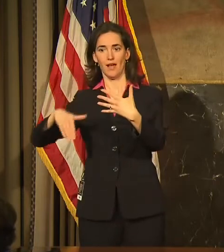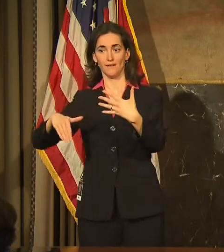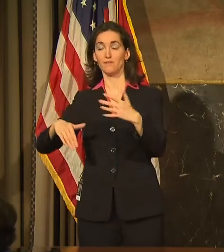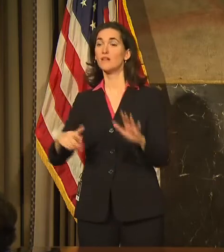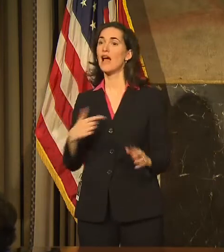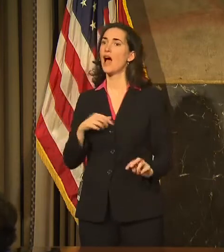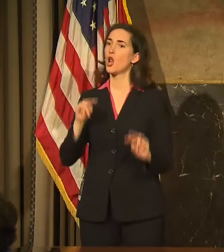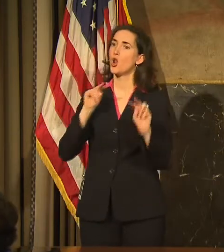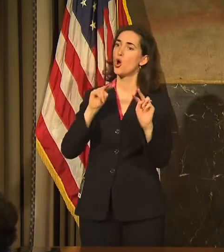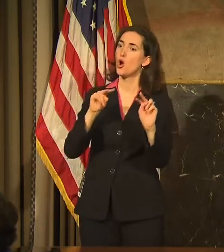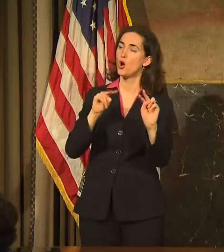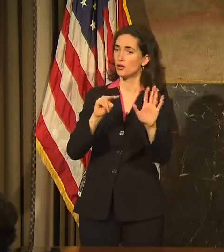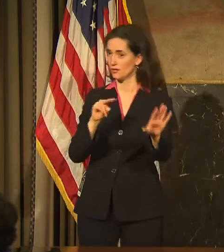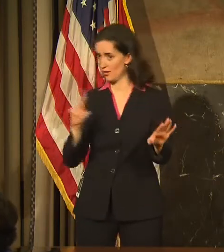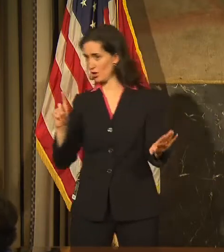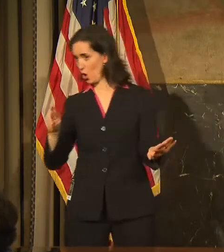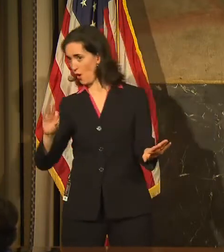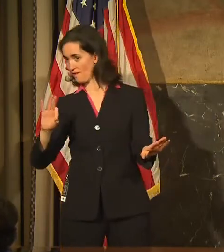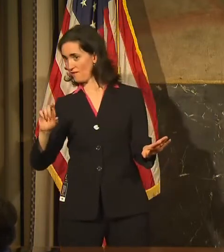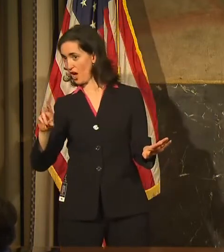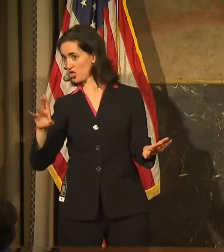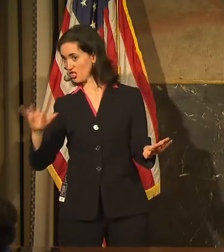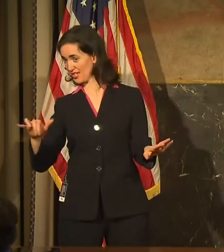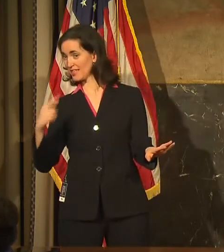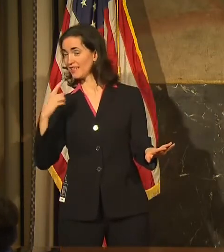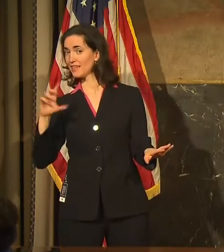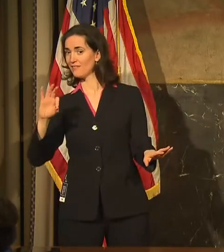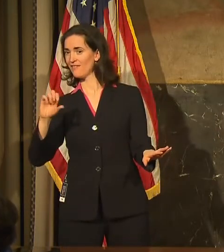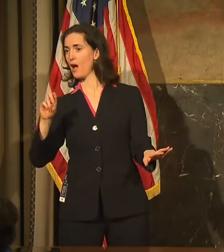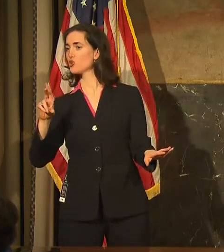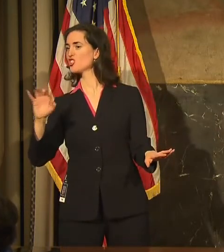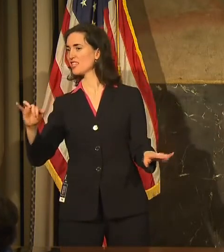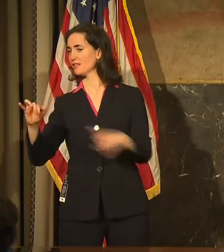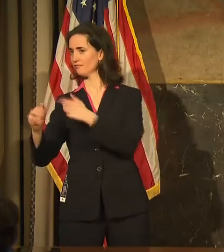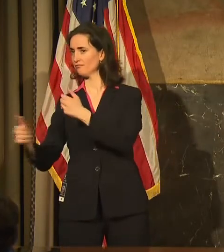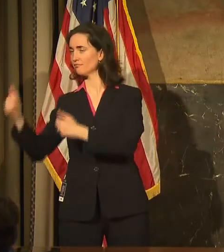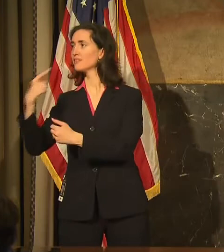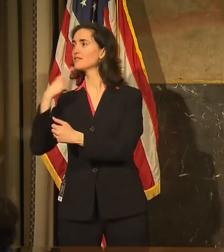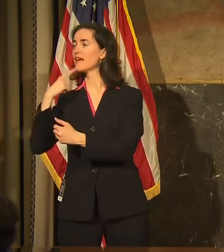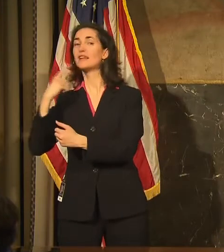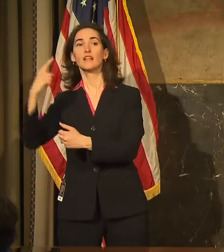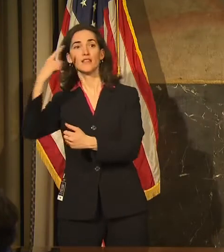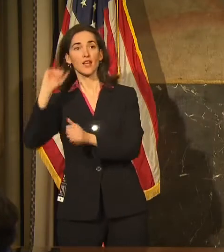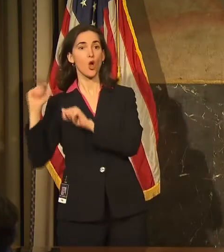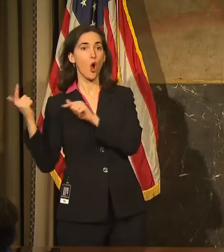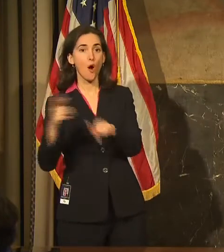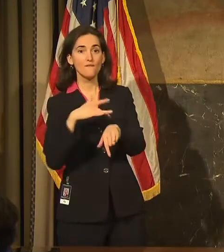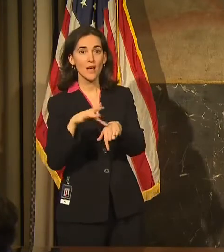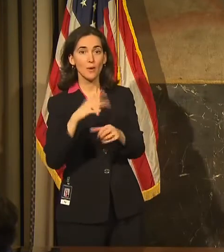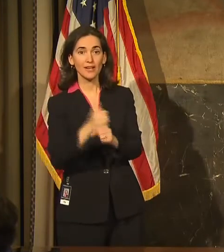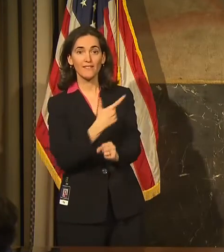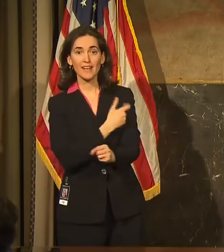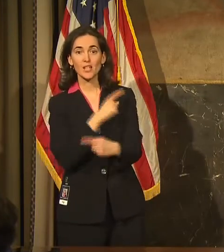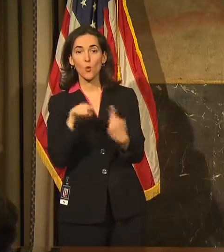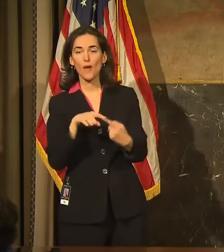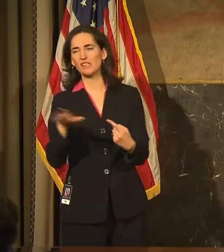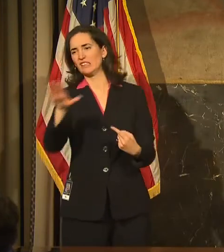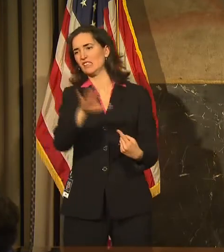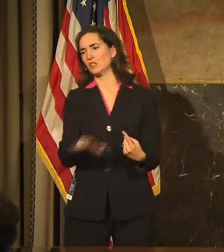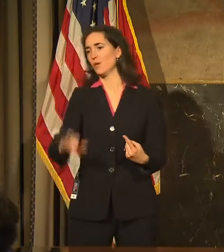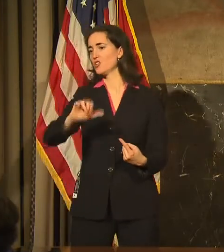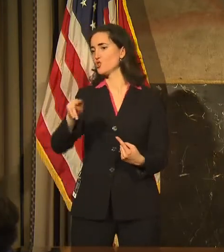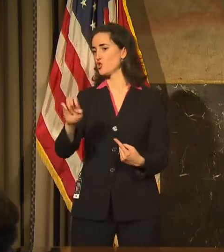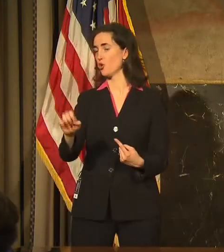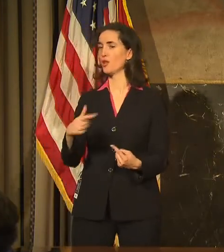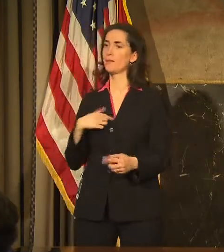June, when anybody who wants one, regardless of priority groups, can just go to their hospital, to